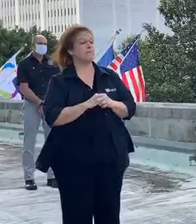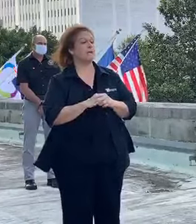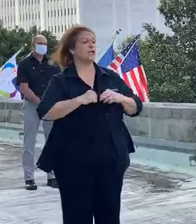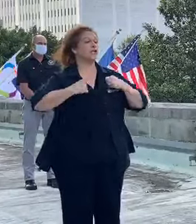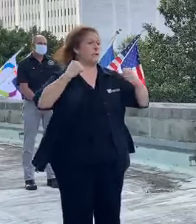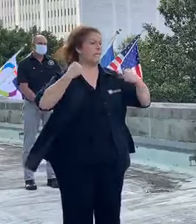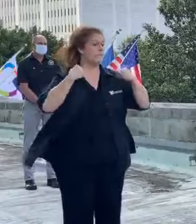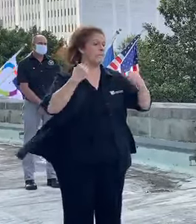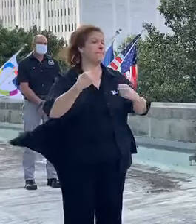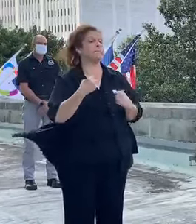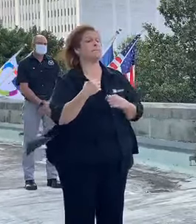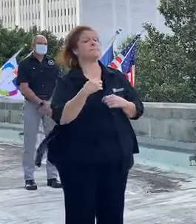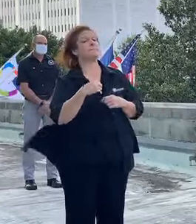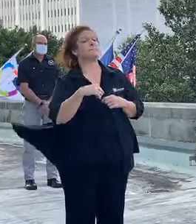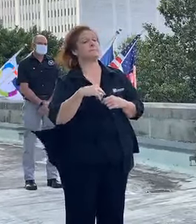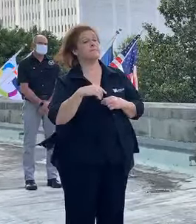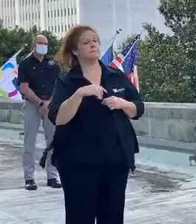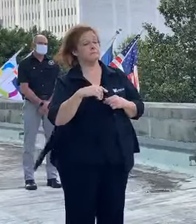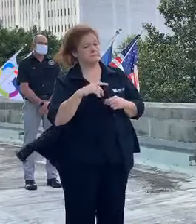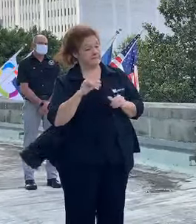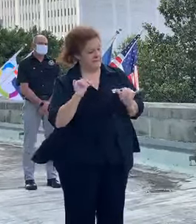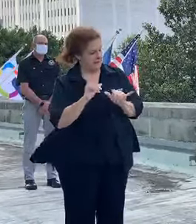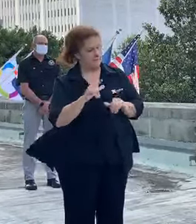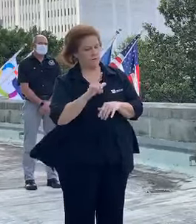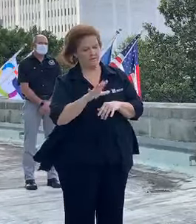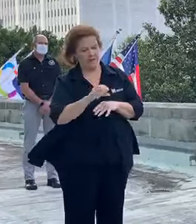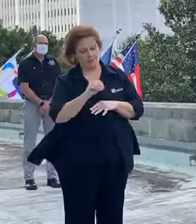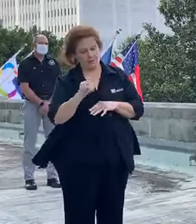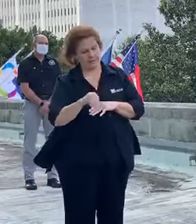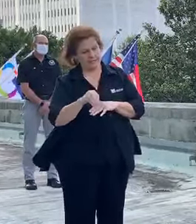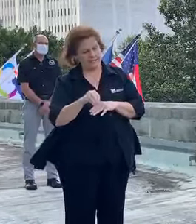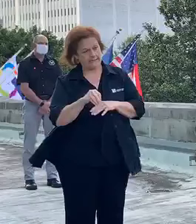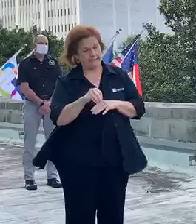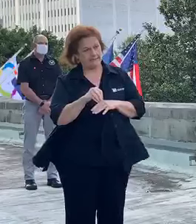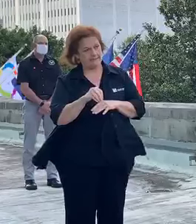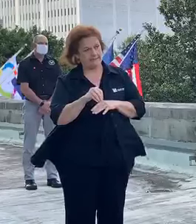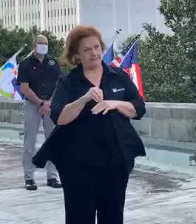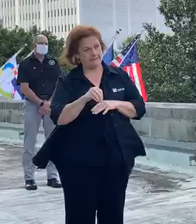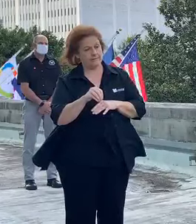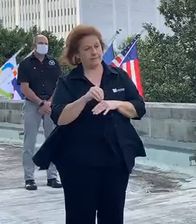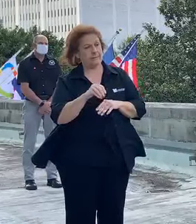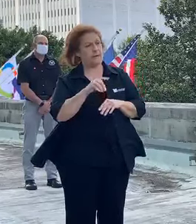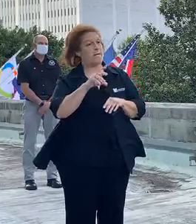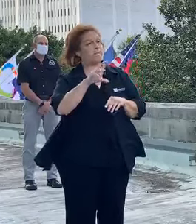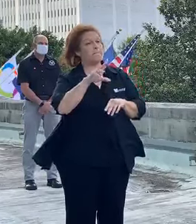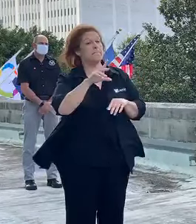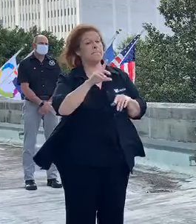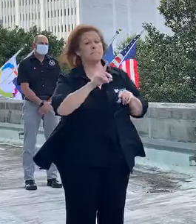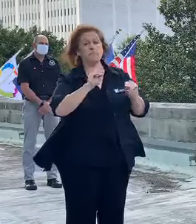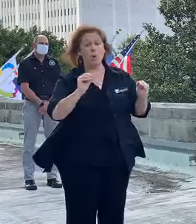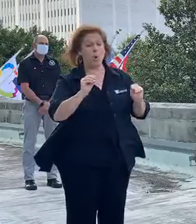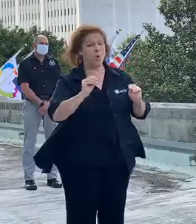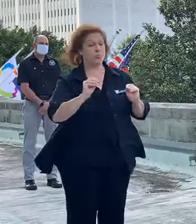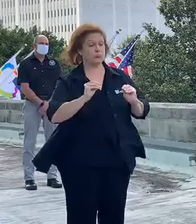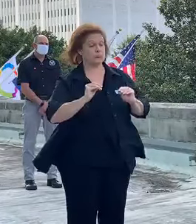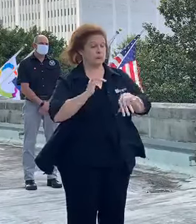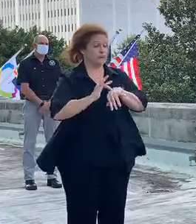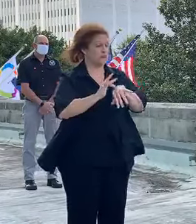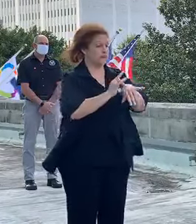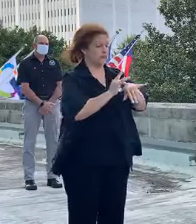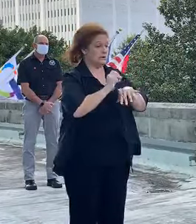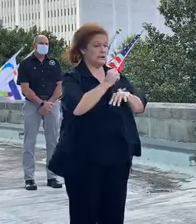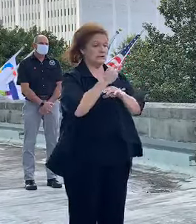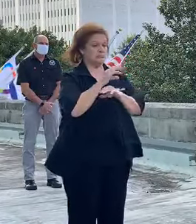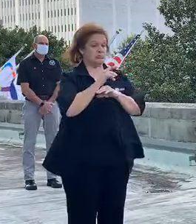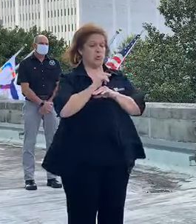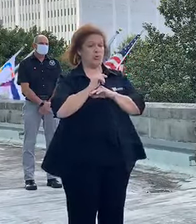and fitness centers will be allowed to have 25% of permitted occupancy, but no contact sports, no group classes,